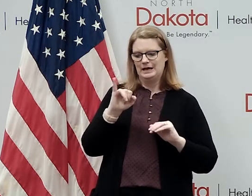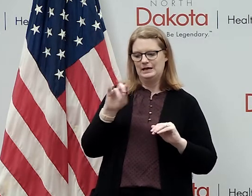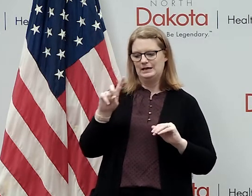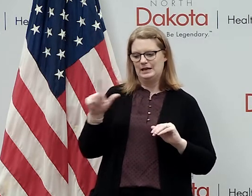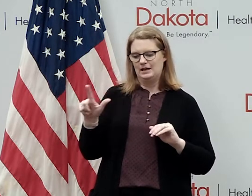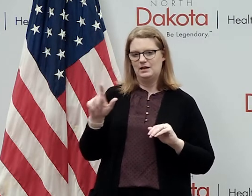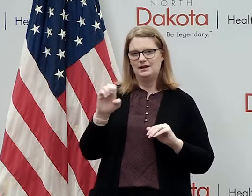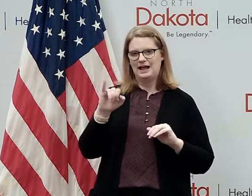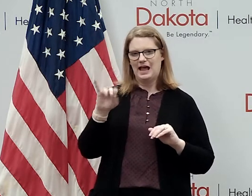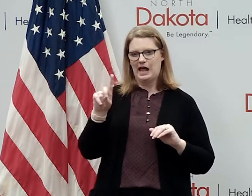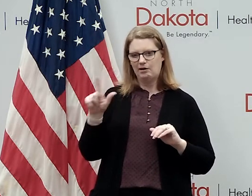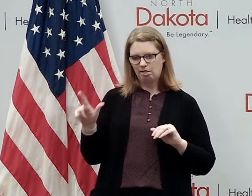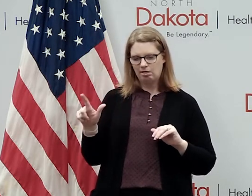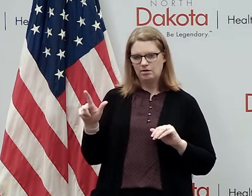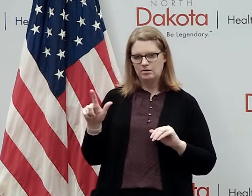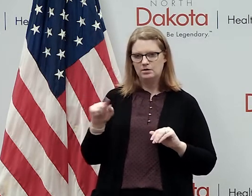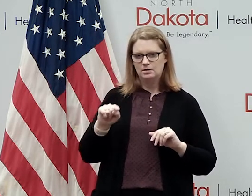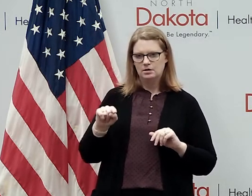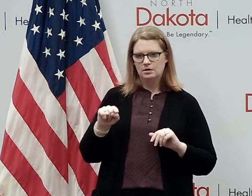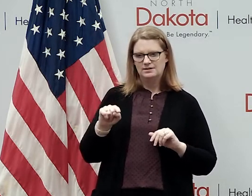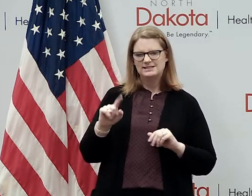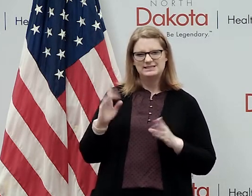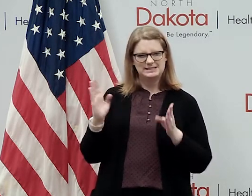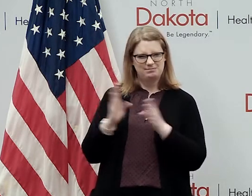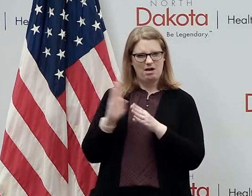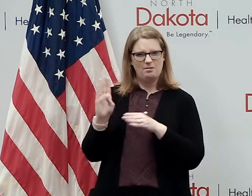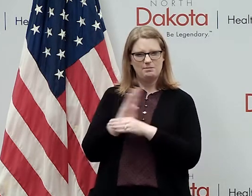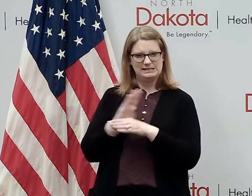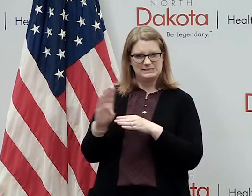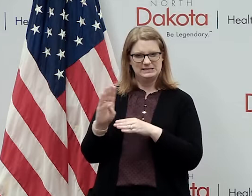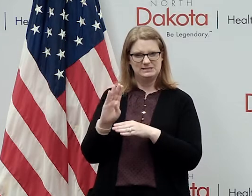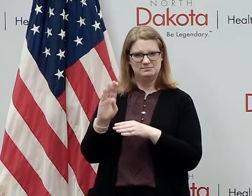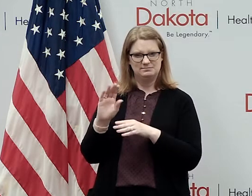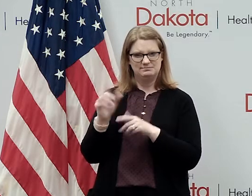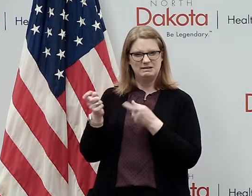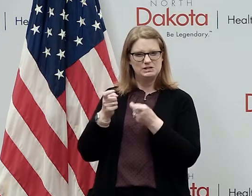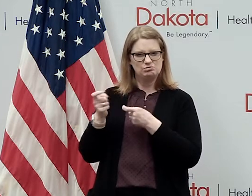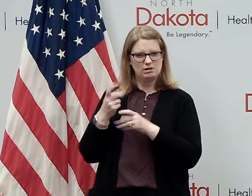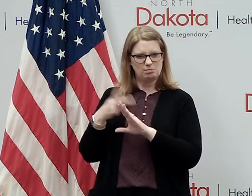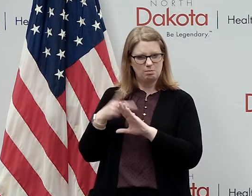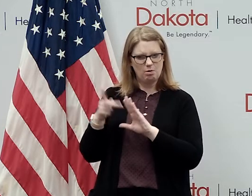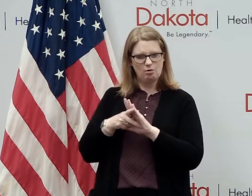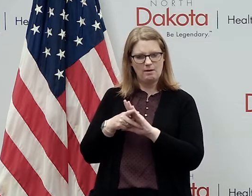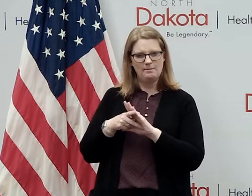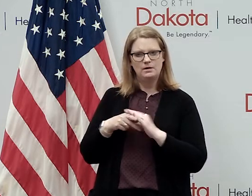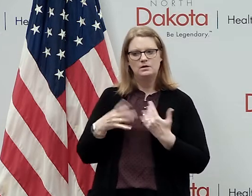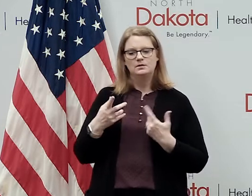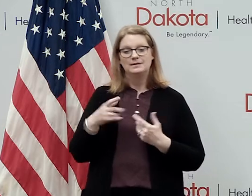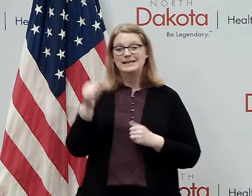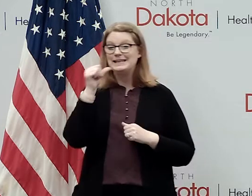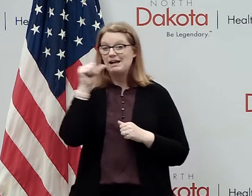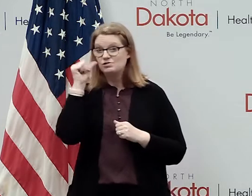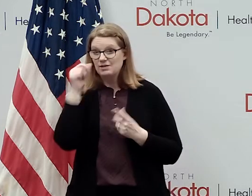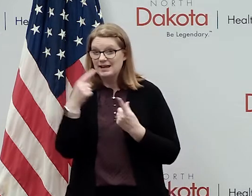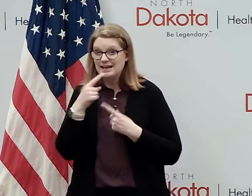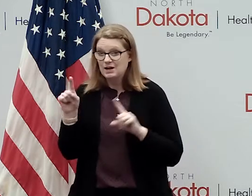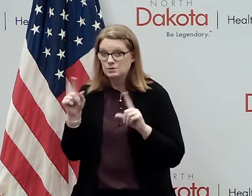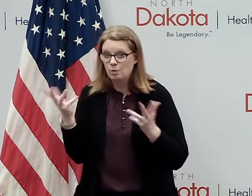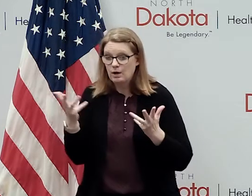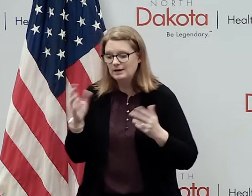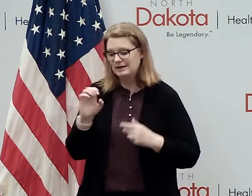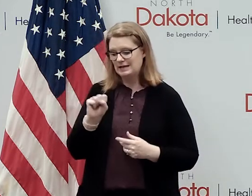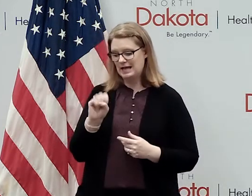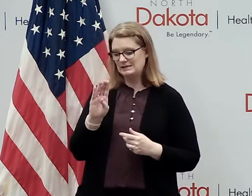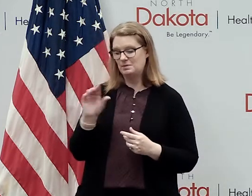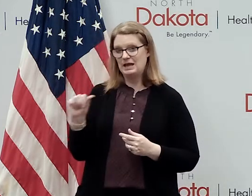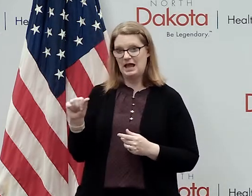also nicknamed EIDL. This is another Small Business Administration program, and it was announced yesterday that the